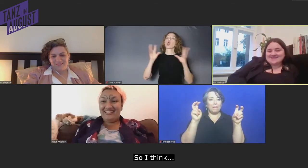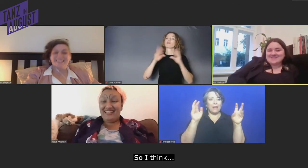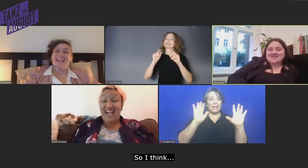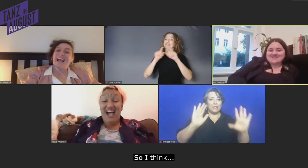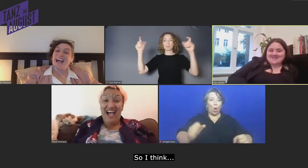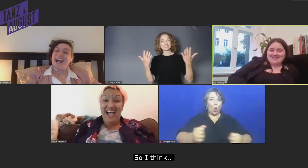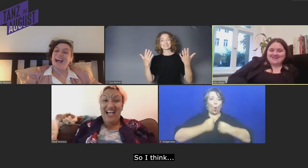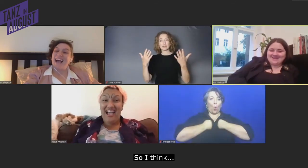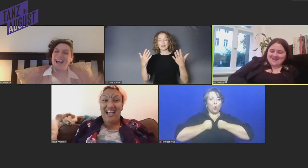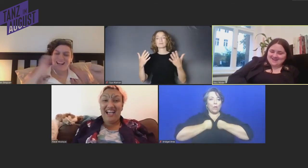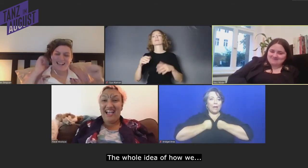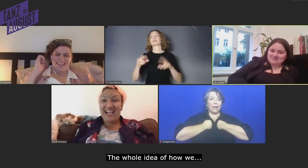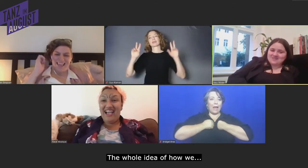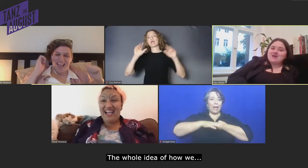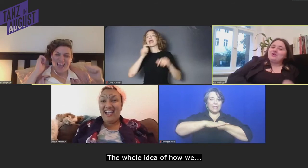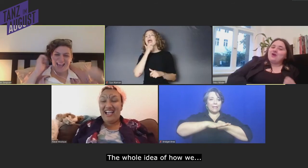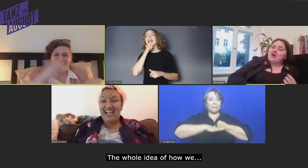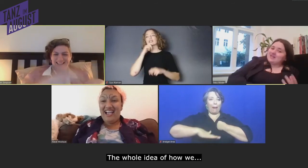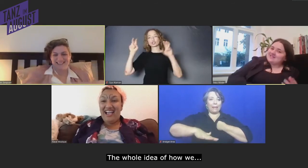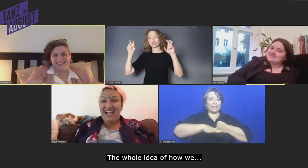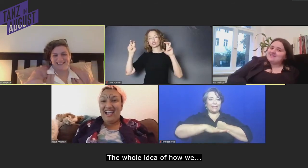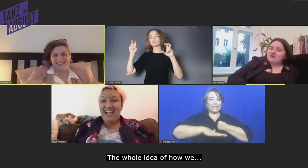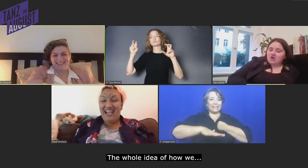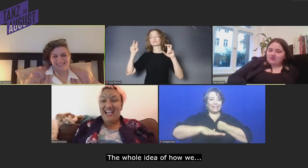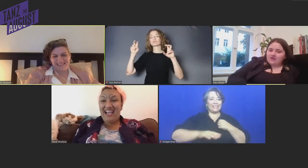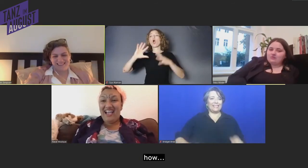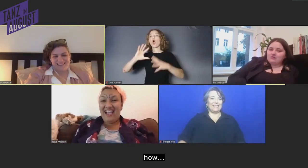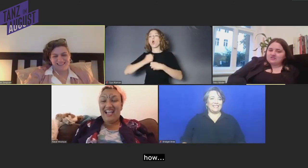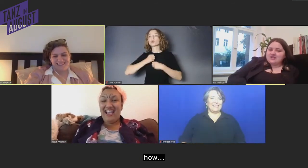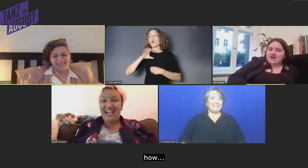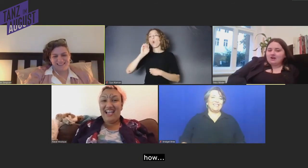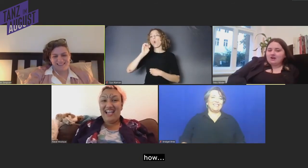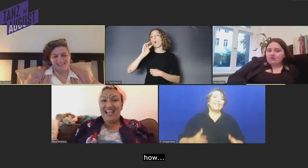So I think the whole idea of how